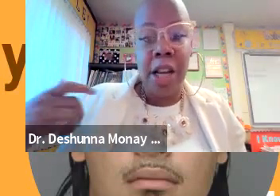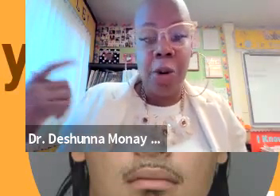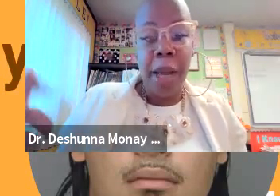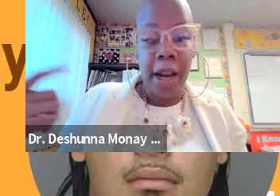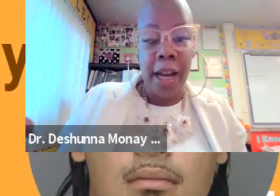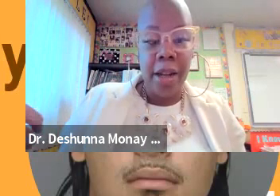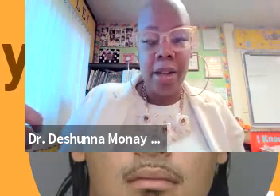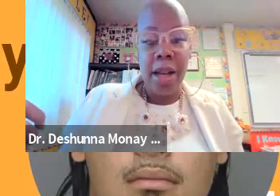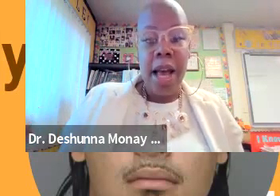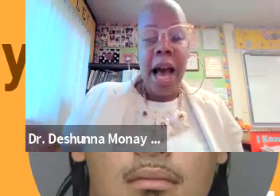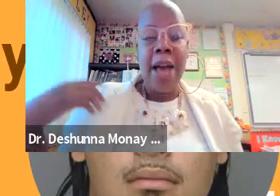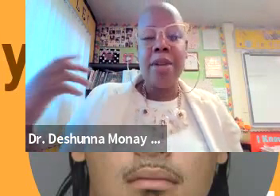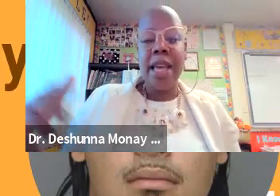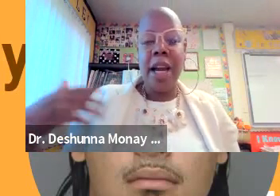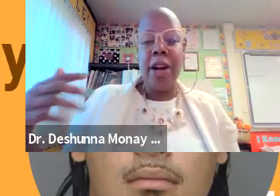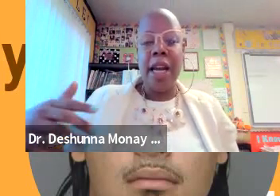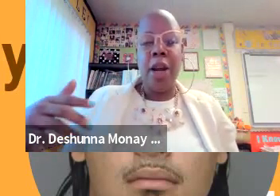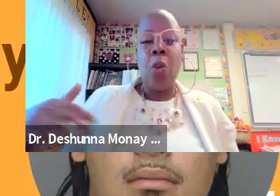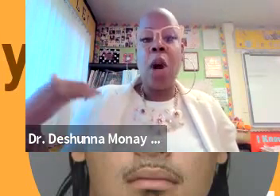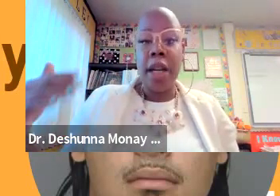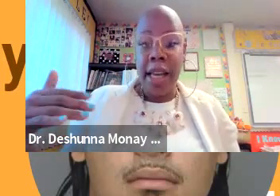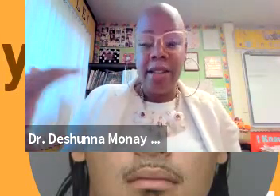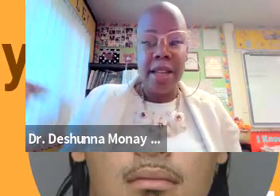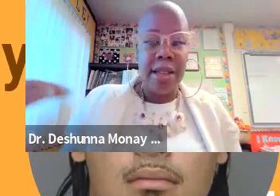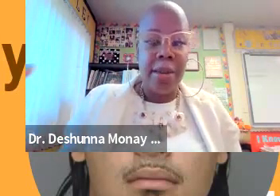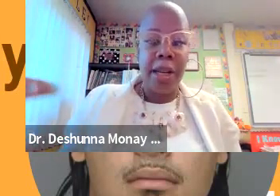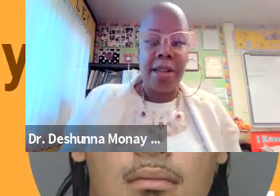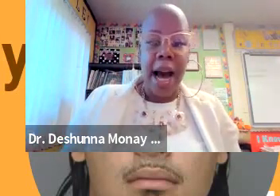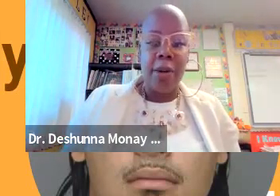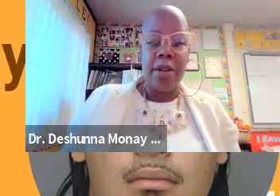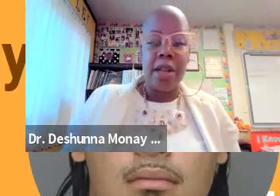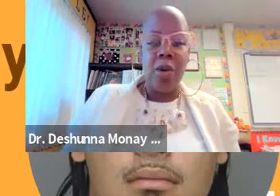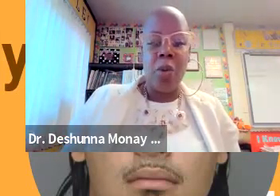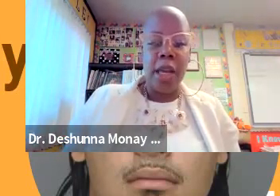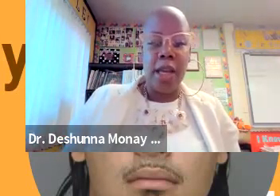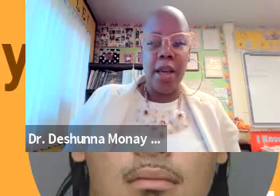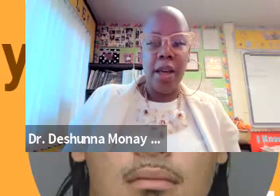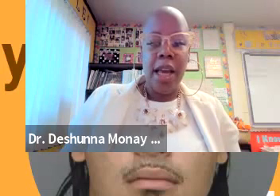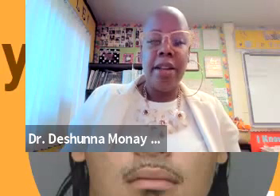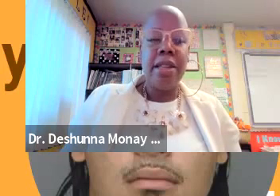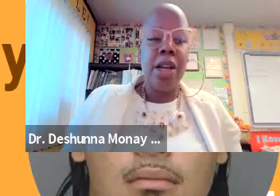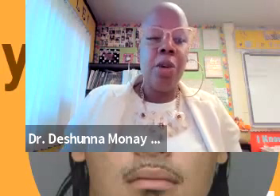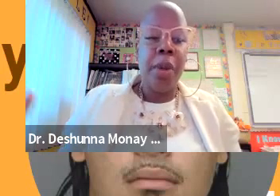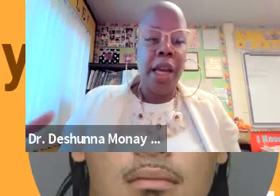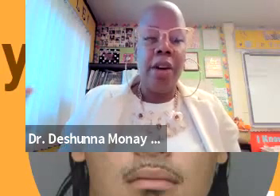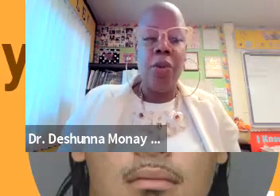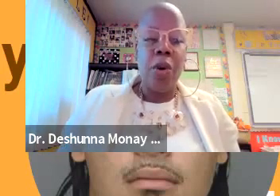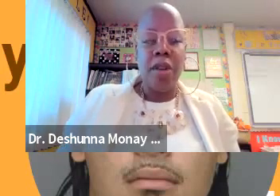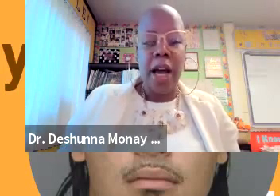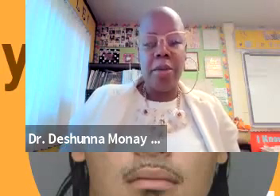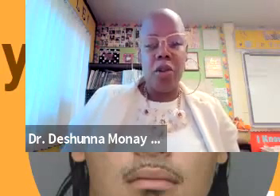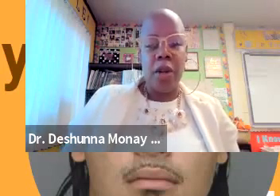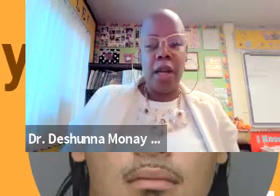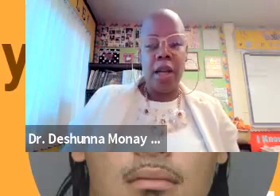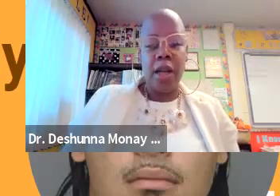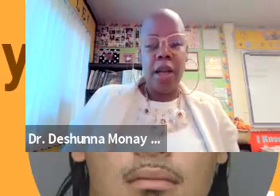a single parent. I was carrying working 60 plus hours a week and still being a